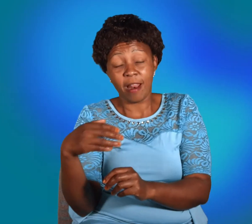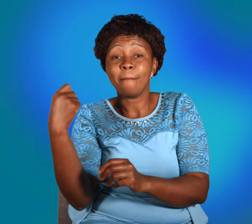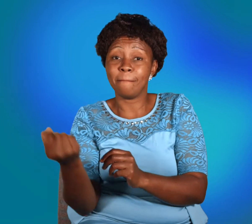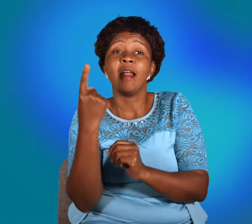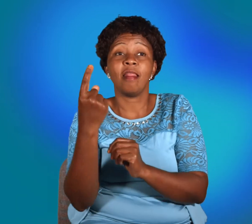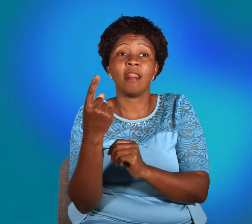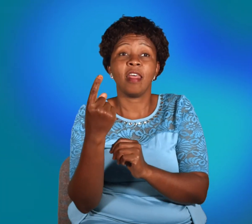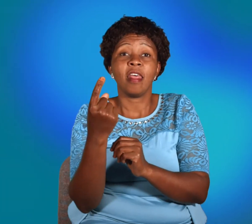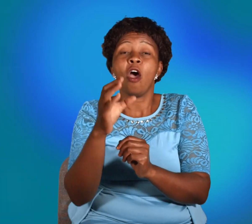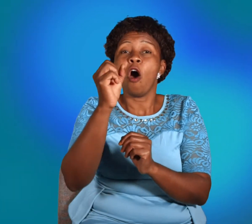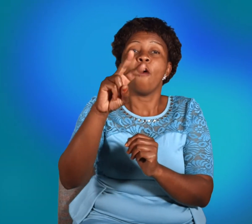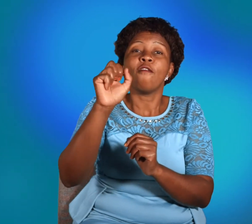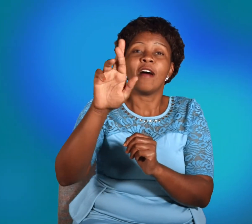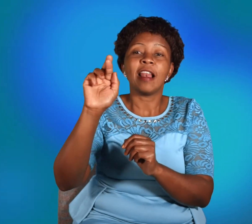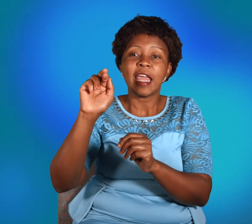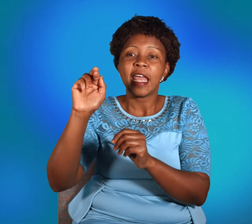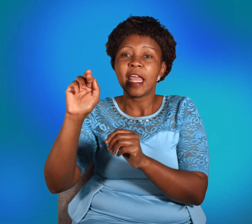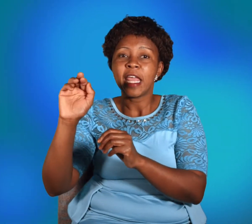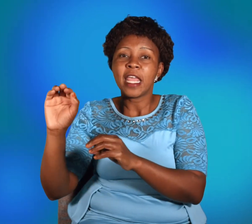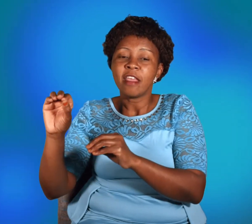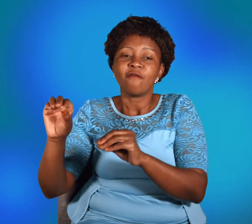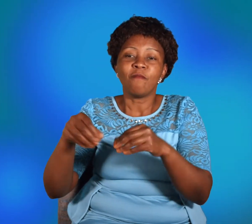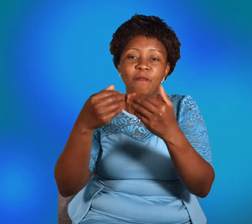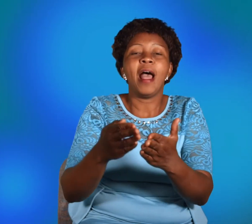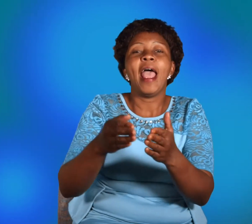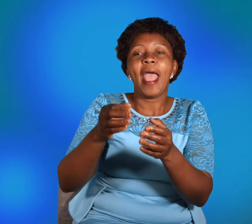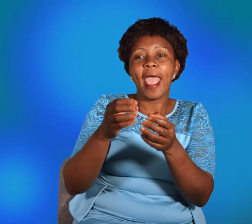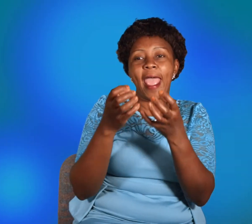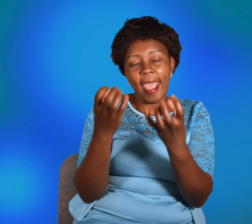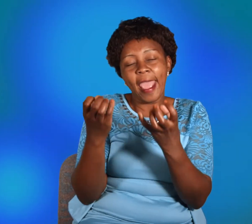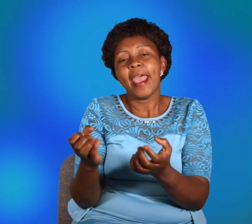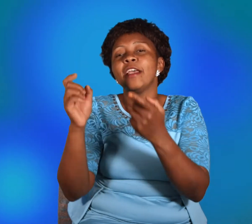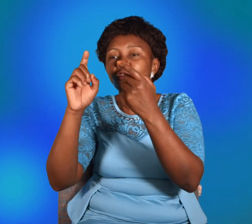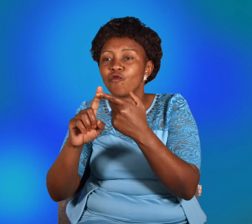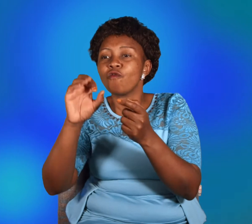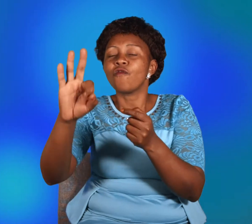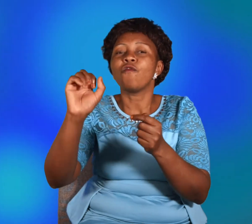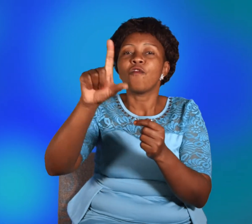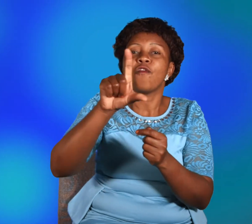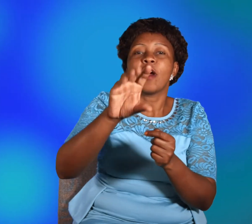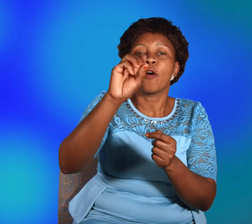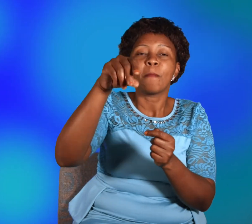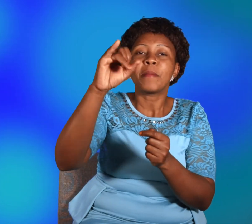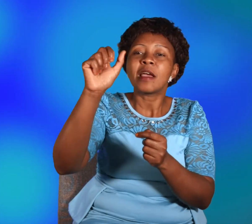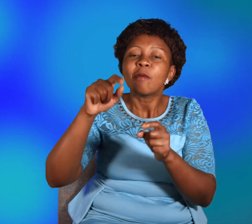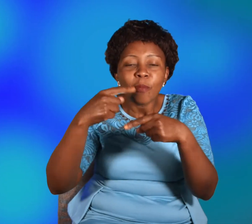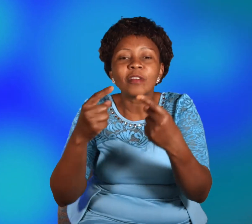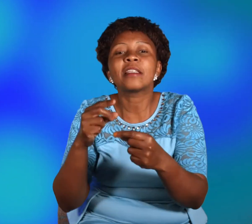Each month, the ovary releases a female egg to the fallopian tube. This